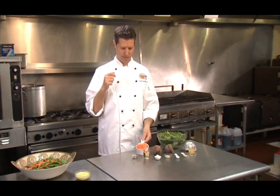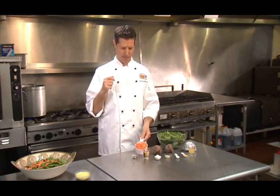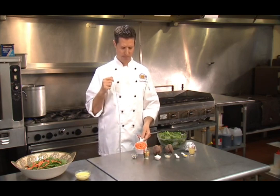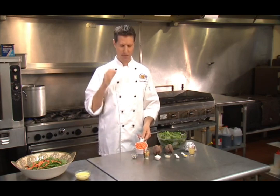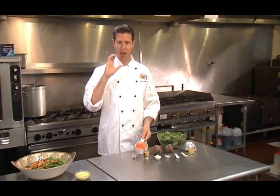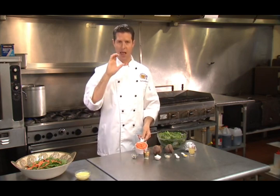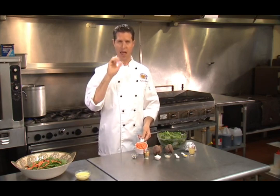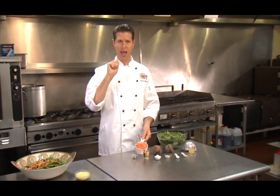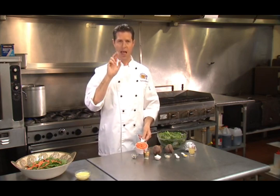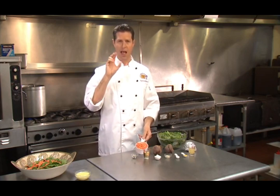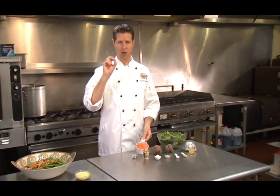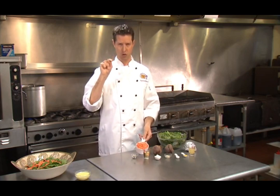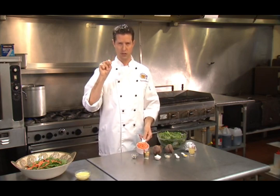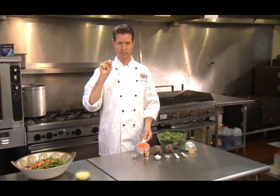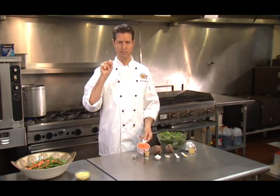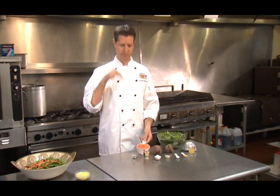Shred carrots and set aside.